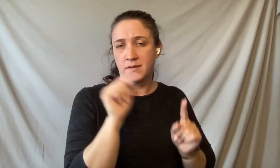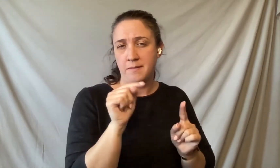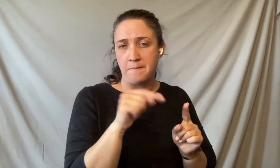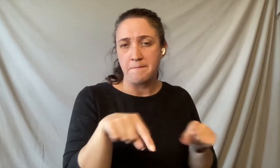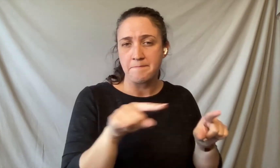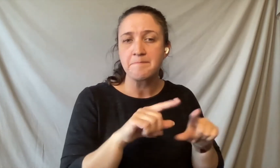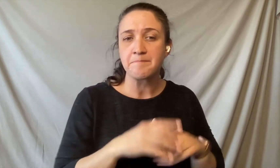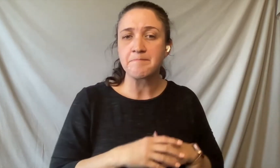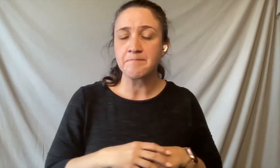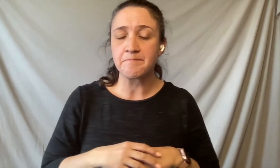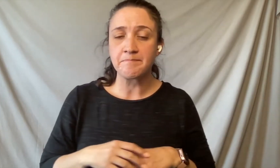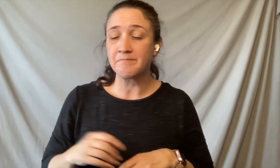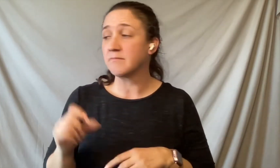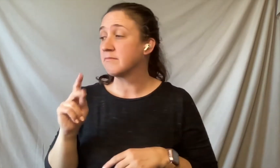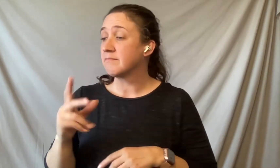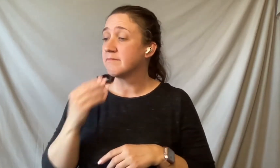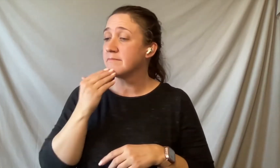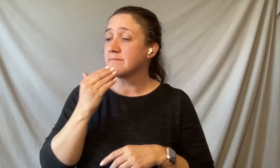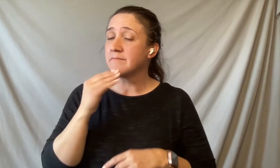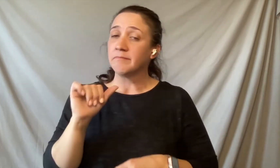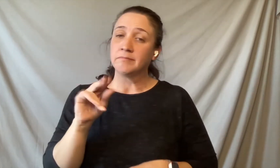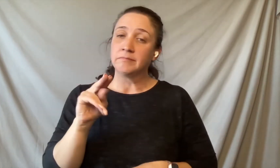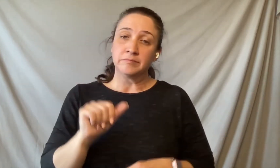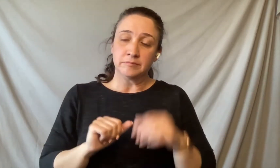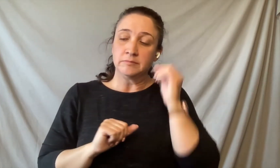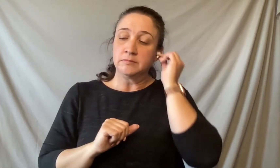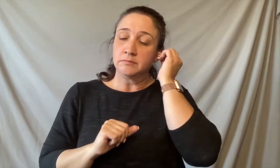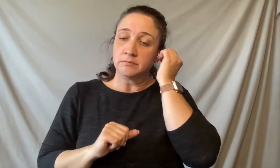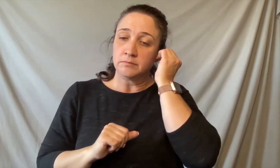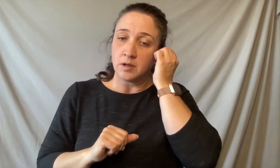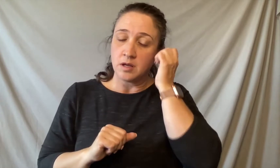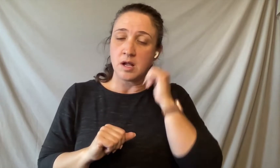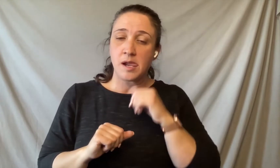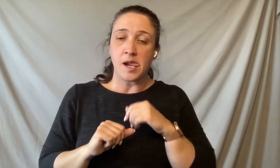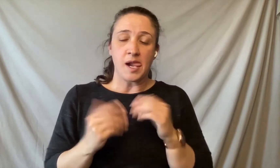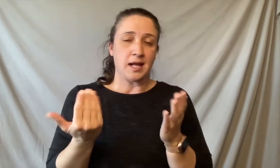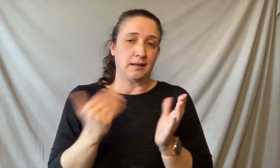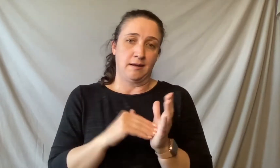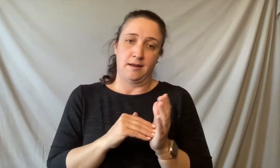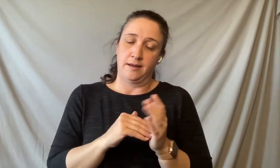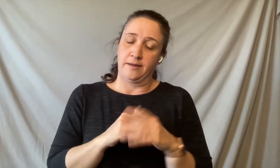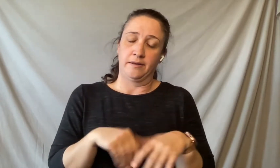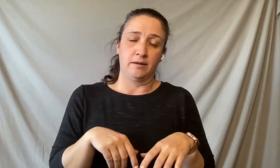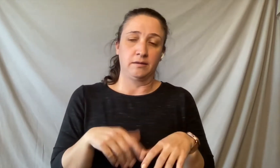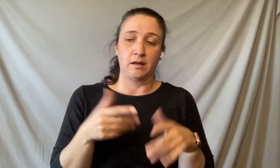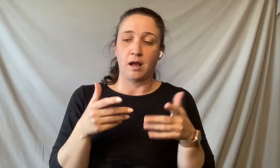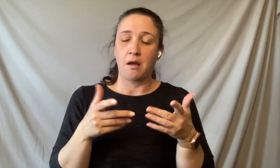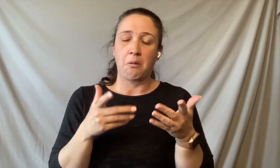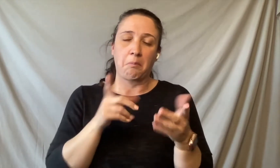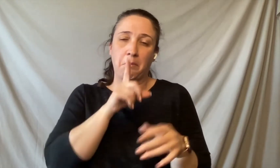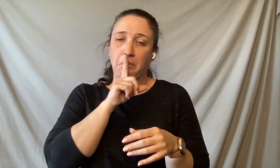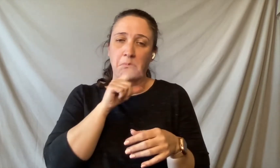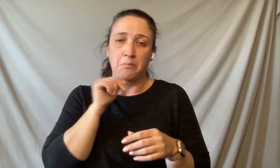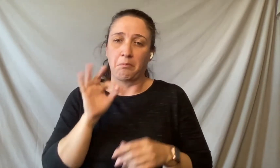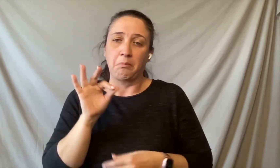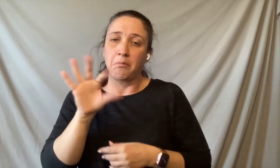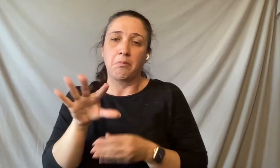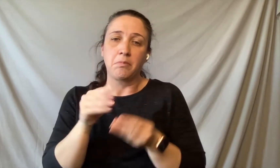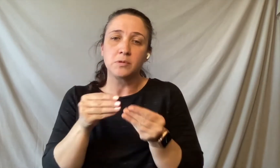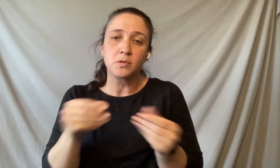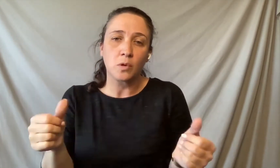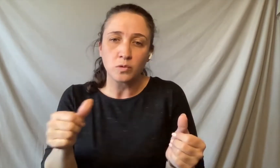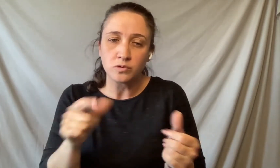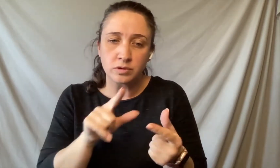Thank you, Anna. And I, again, not proposing a solution, but just calling out that